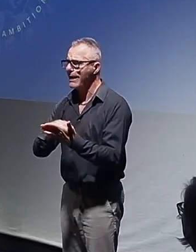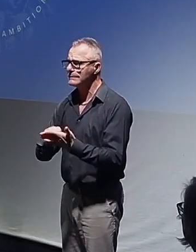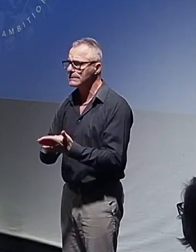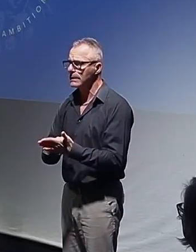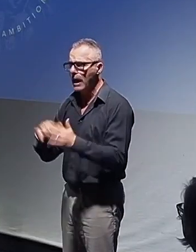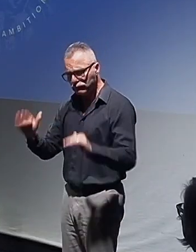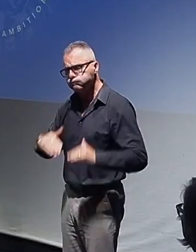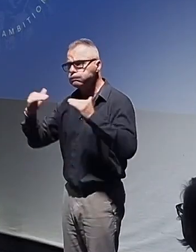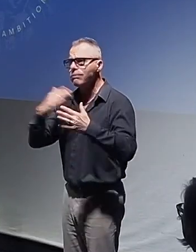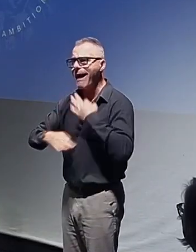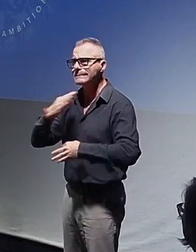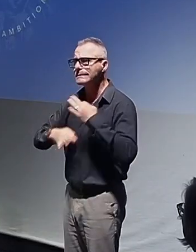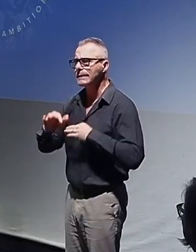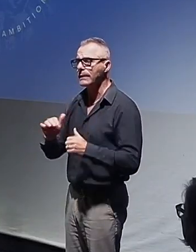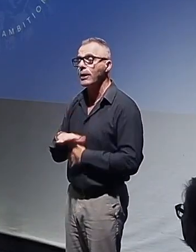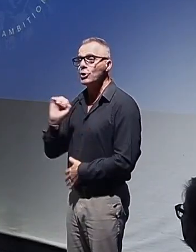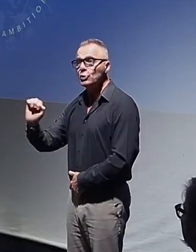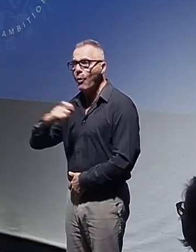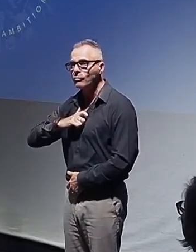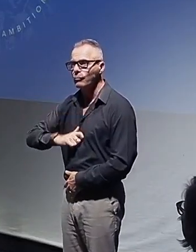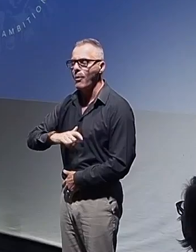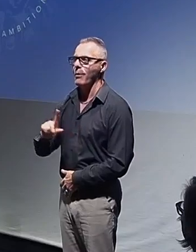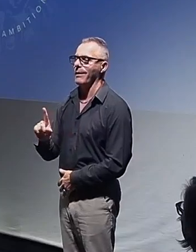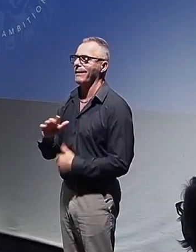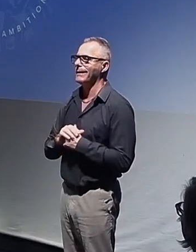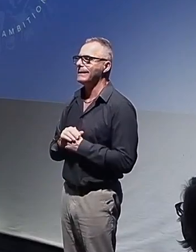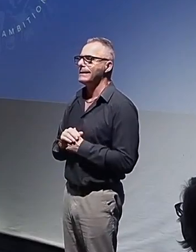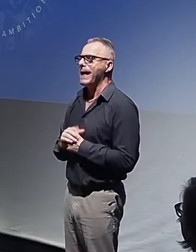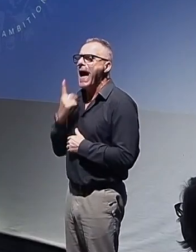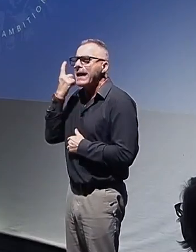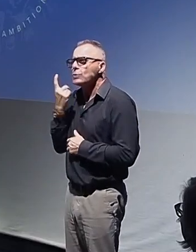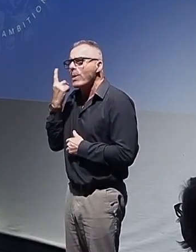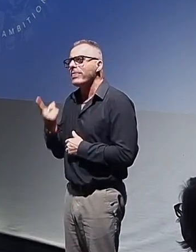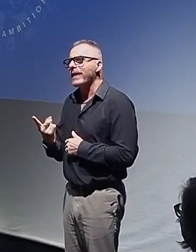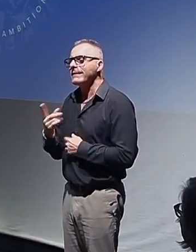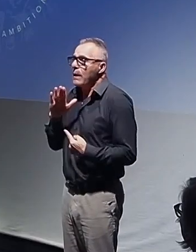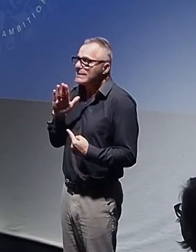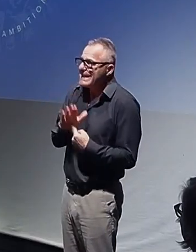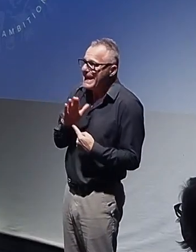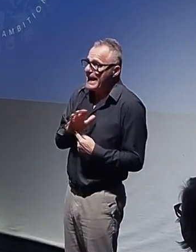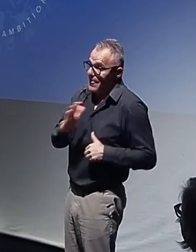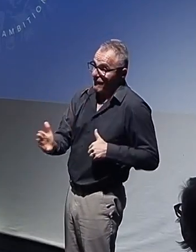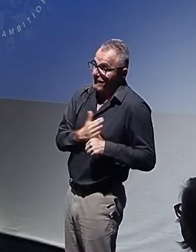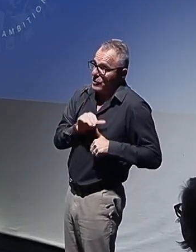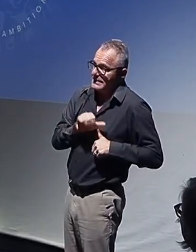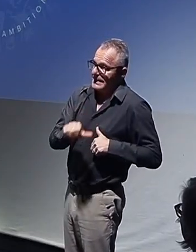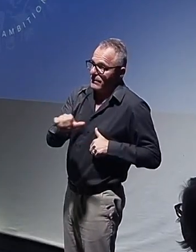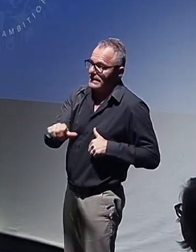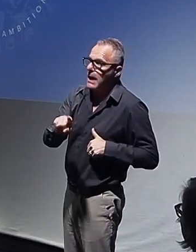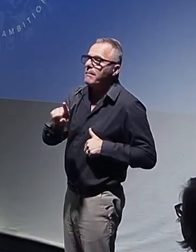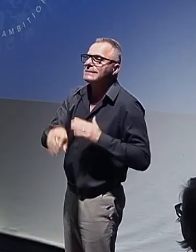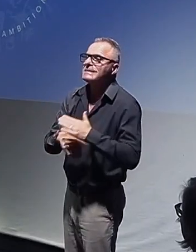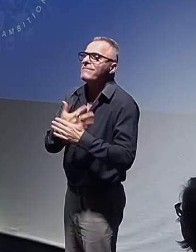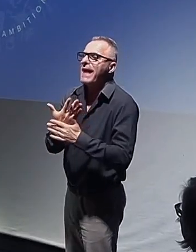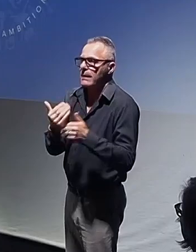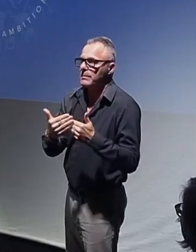really well acted. I mean, your part, which I don't think was key in the first series, you kind of came on a few episodes.